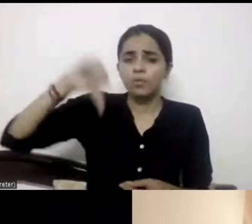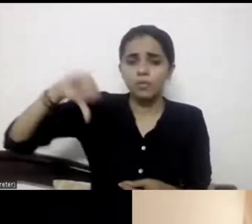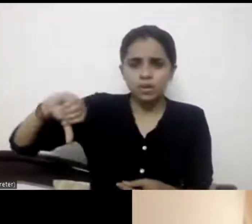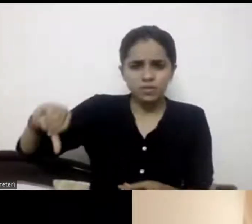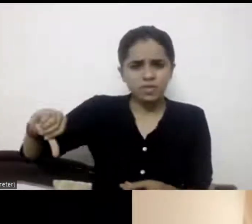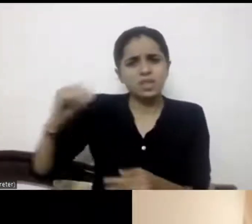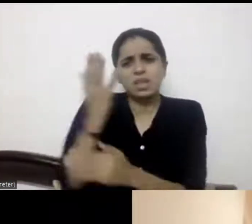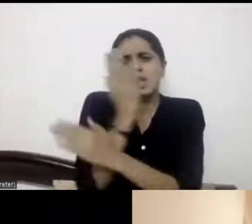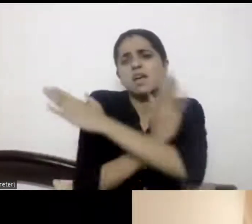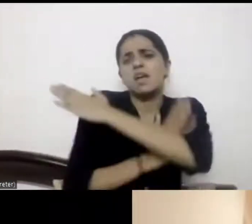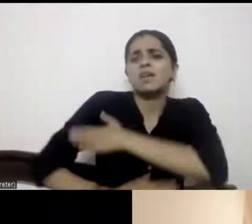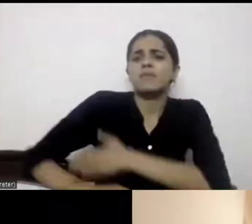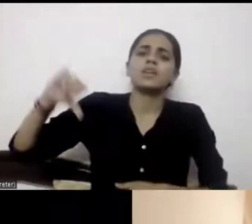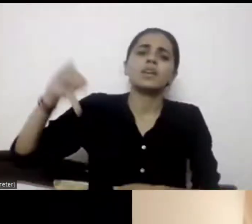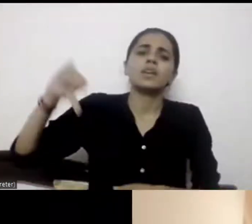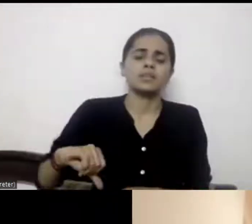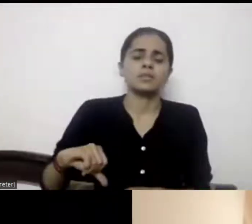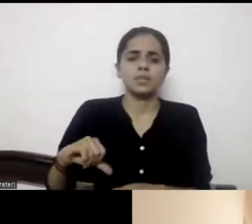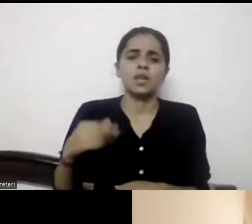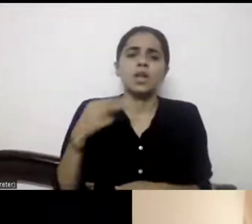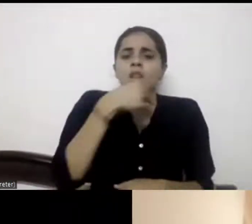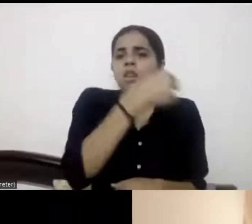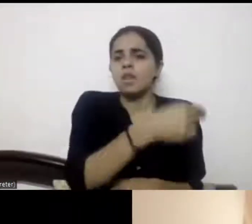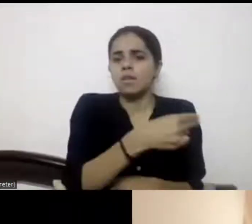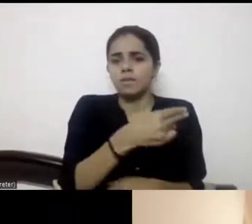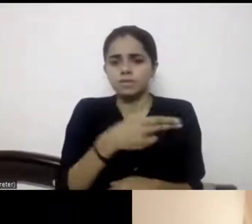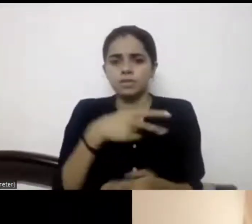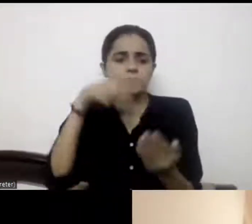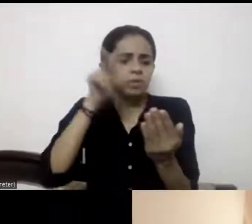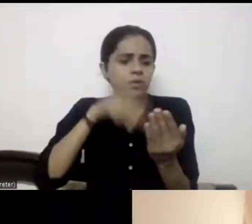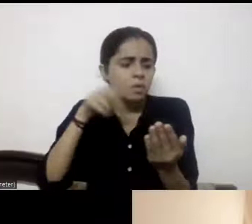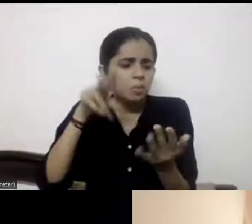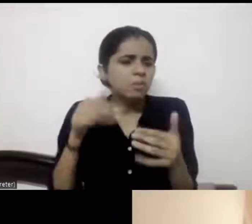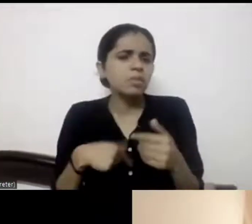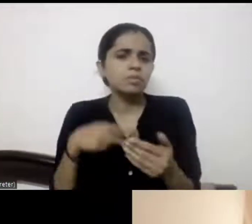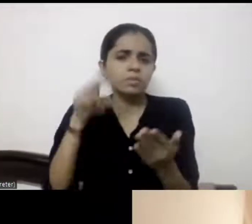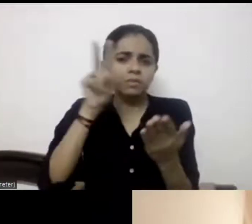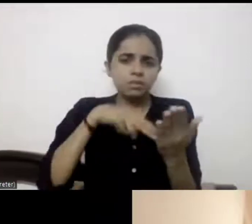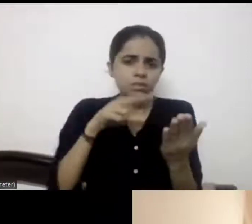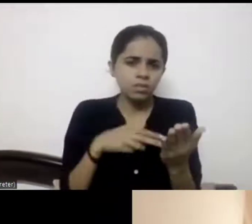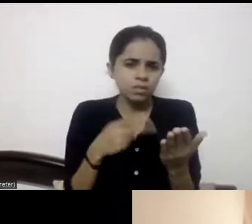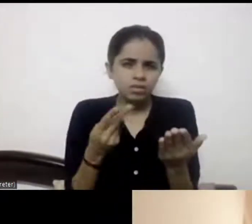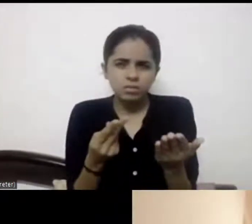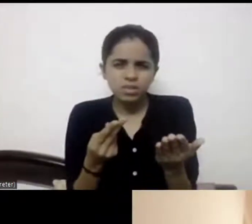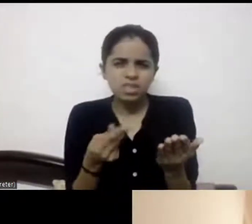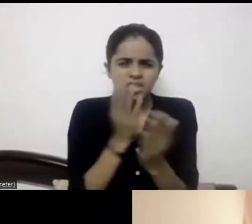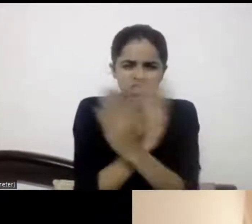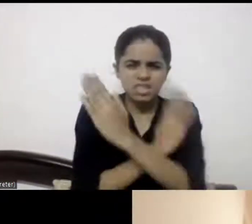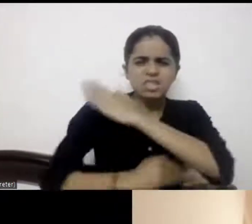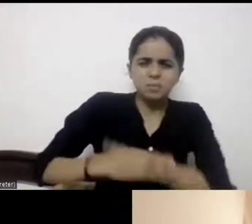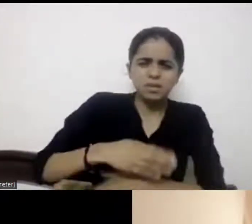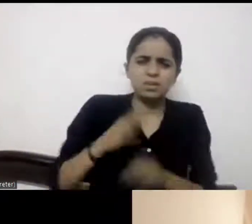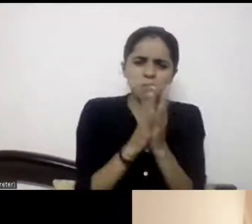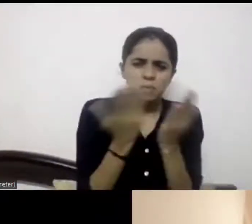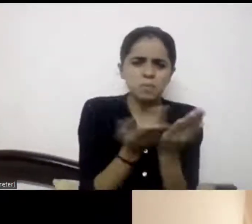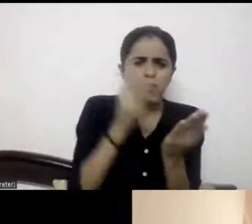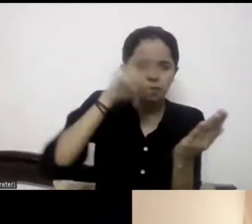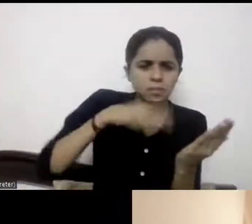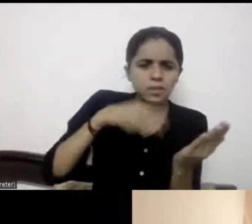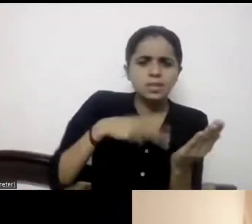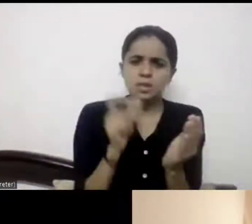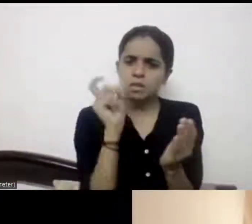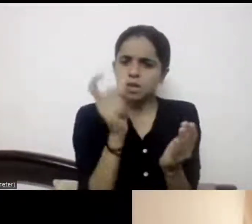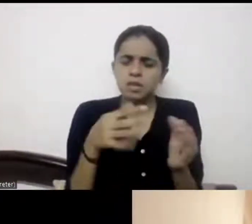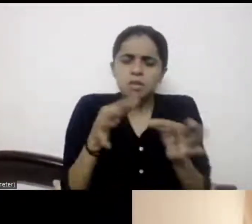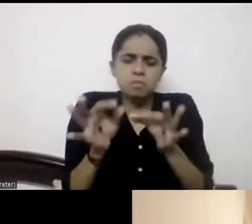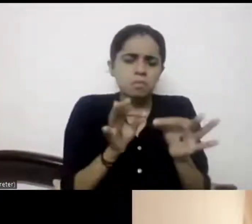defined as disabled. I think I have read this from I think in disability studies reader itself, or from